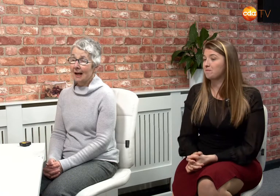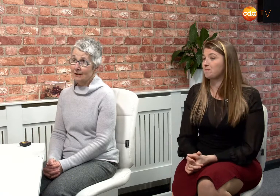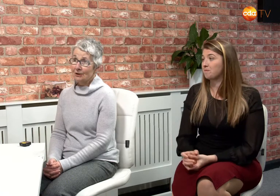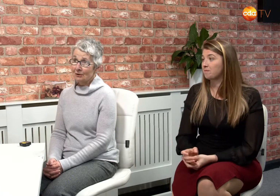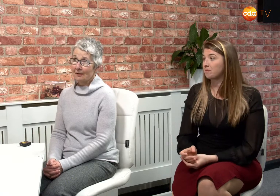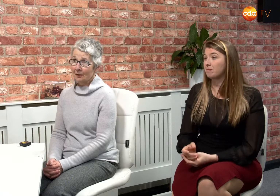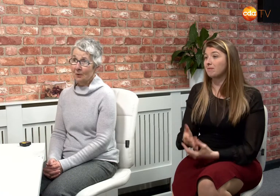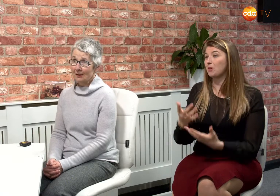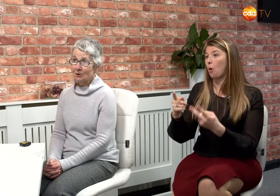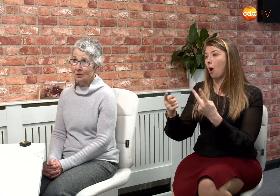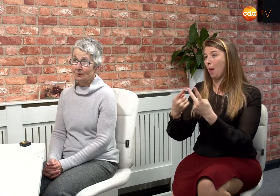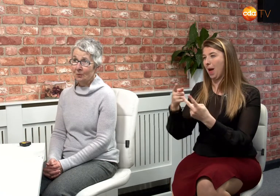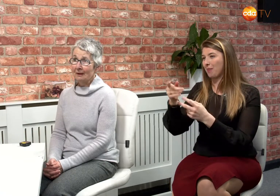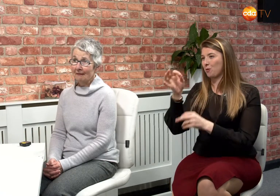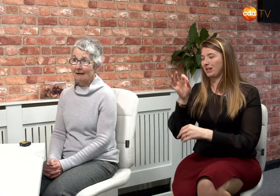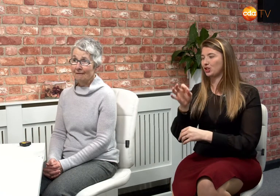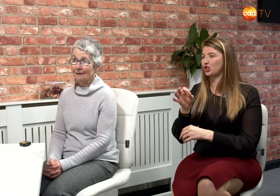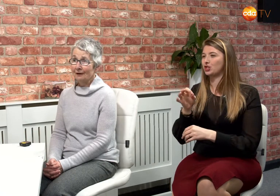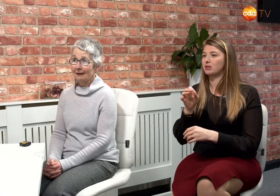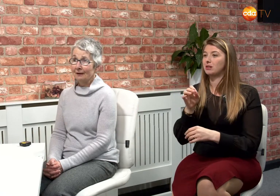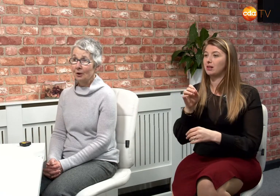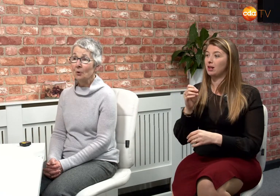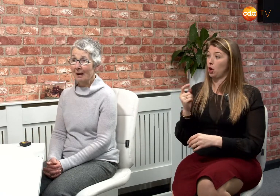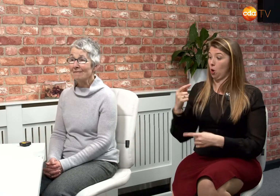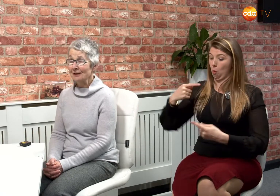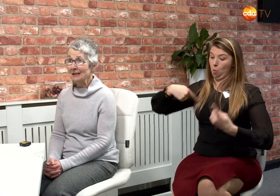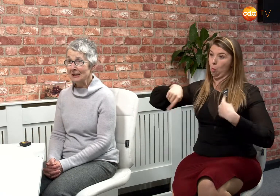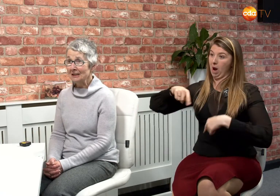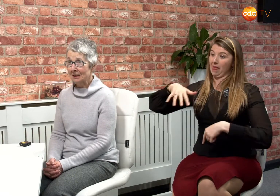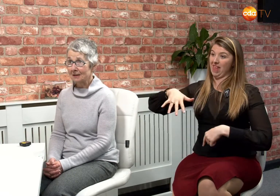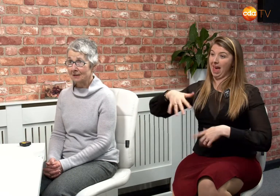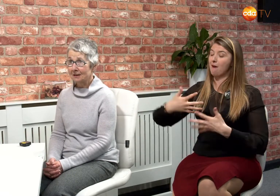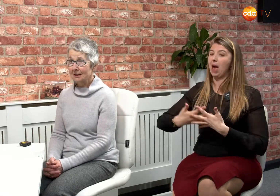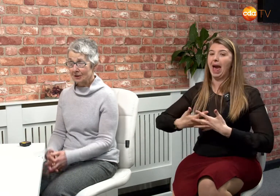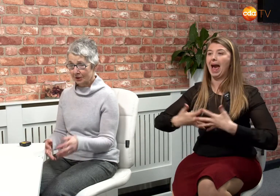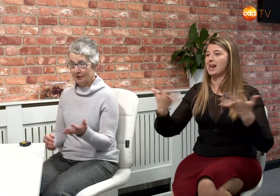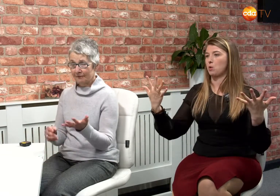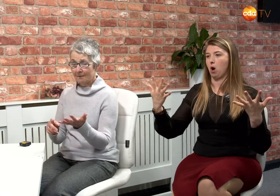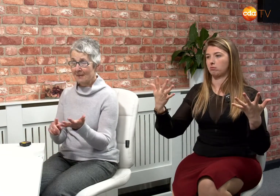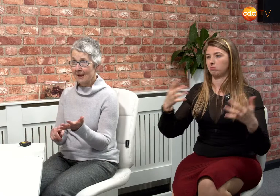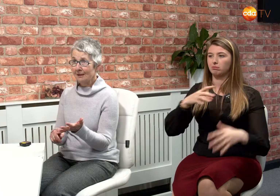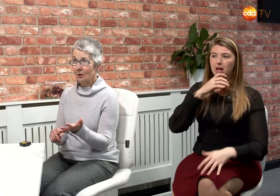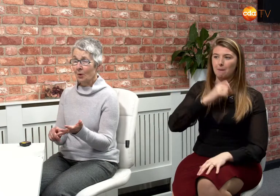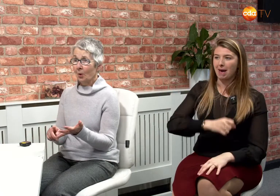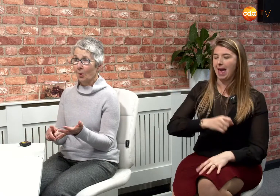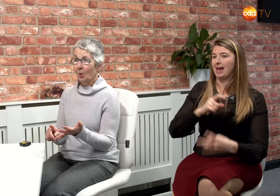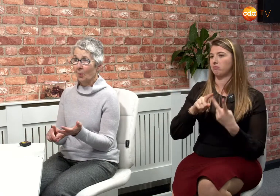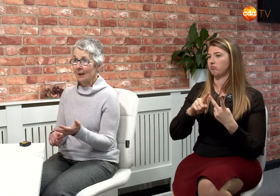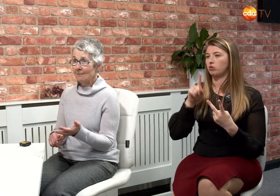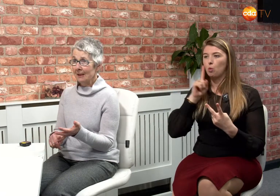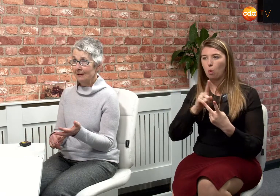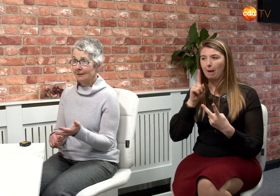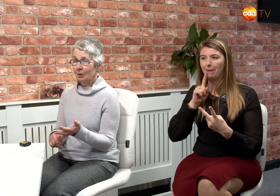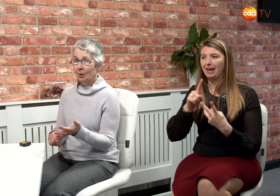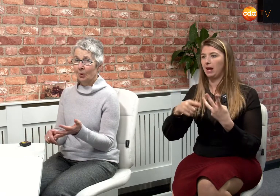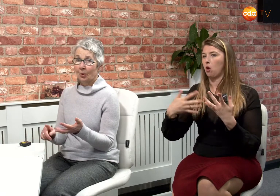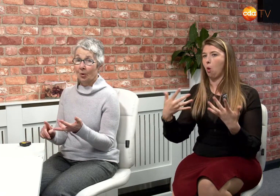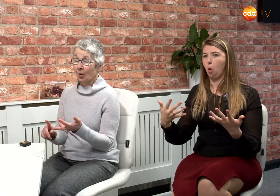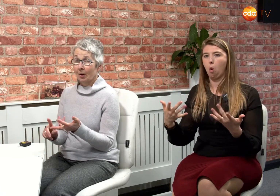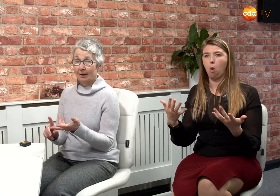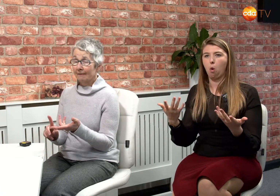And to answer your other question, we're there for whoever needs us. So for men or